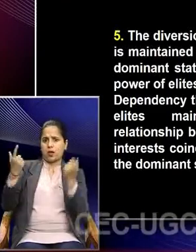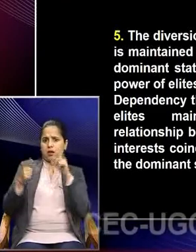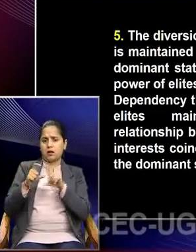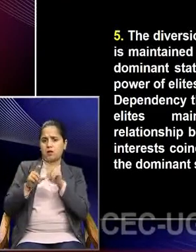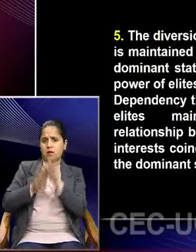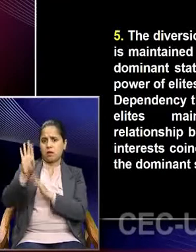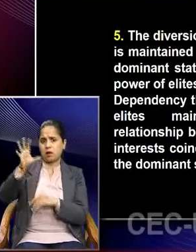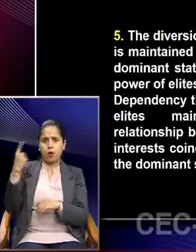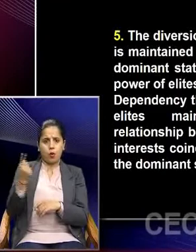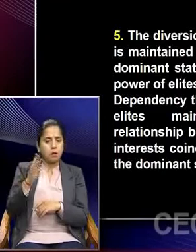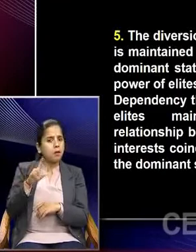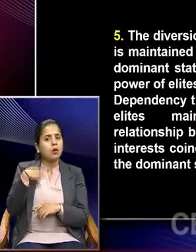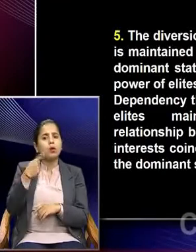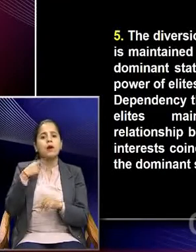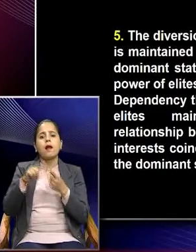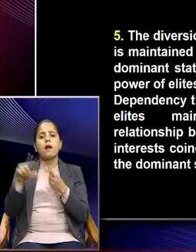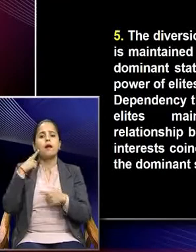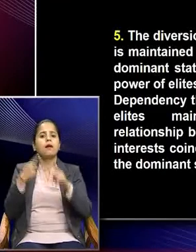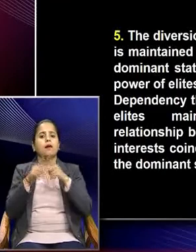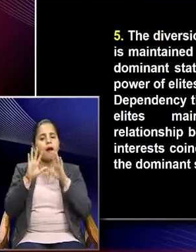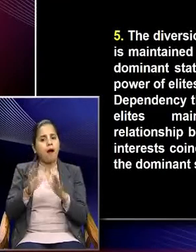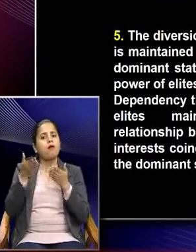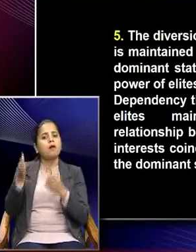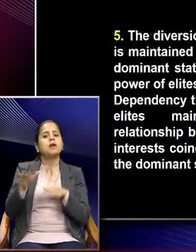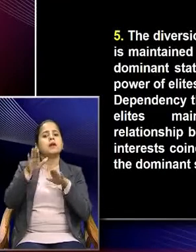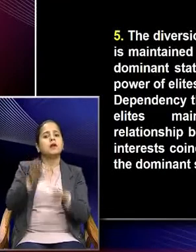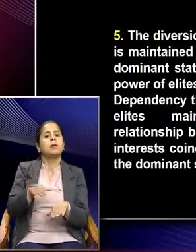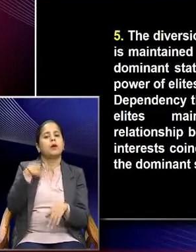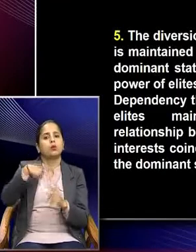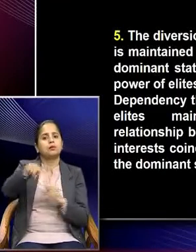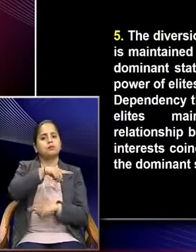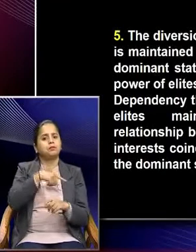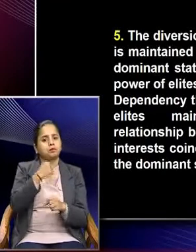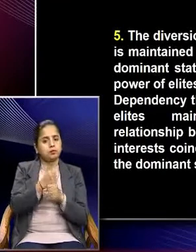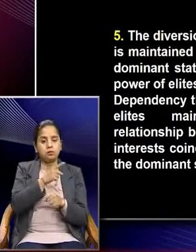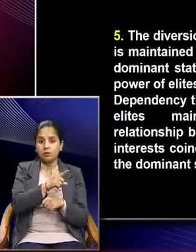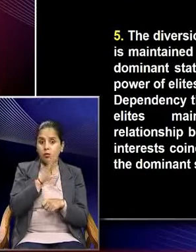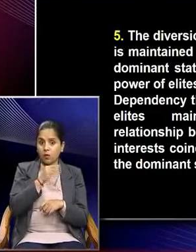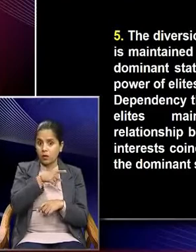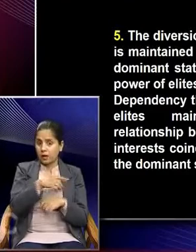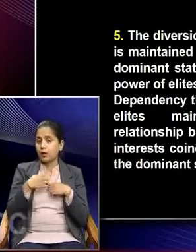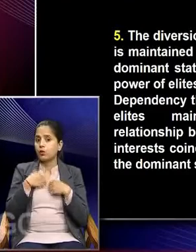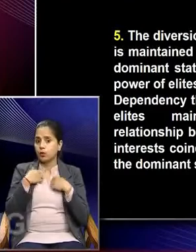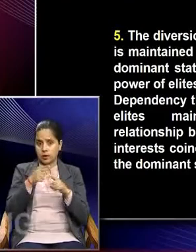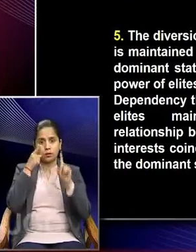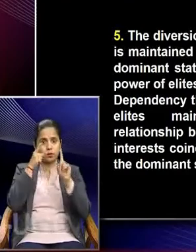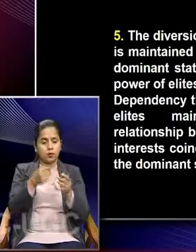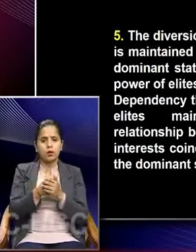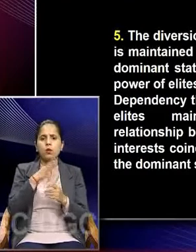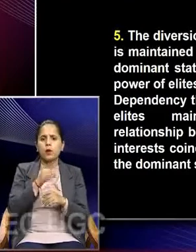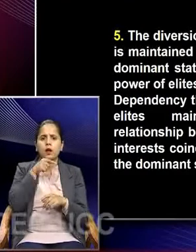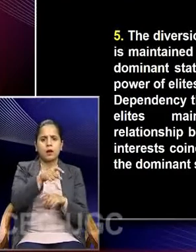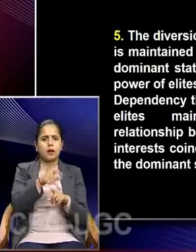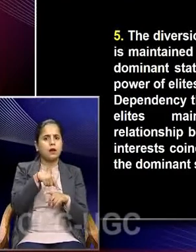through the power of elites in the dependent states. Now, this point is very interesting. In developing and